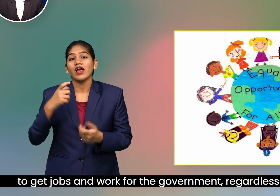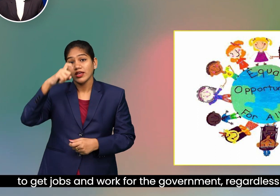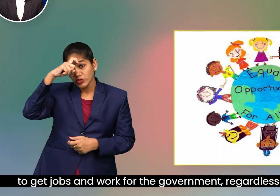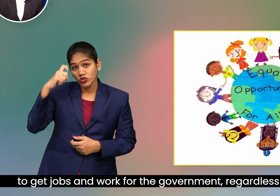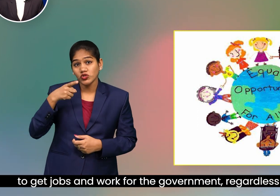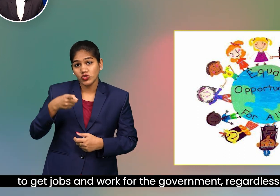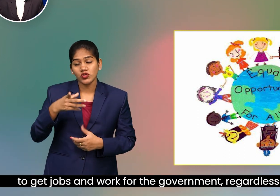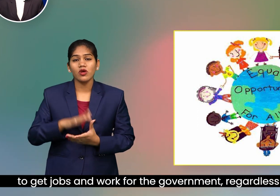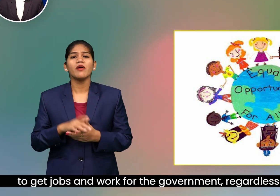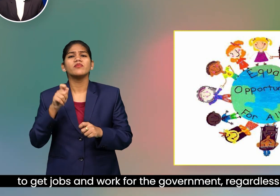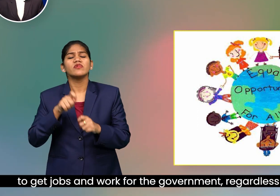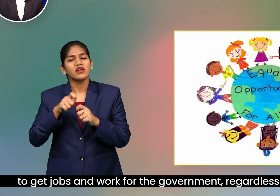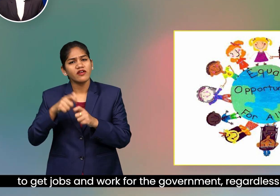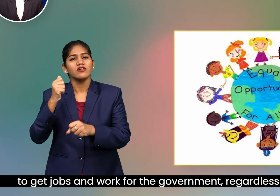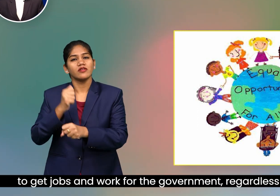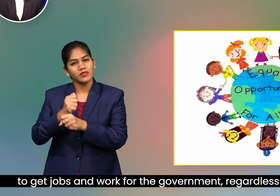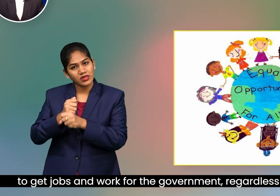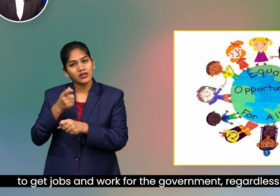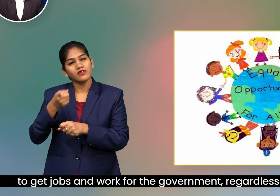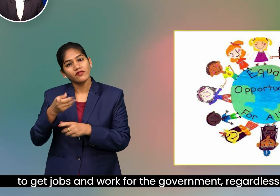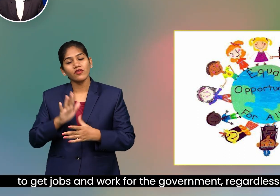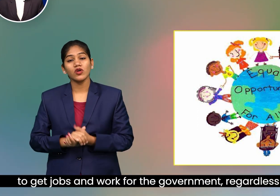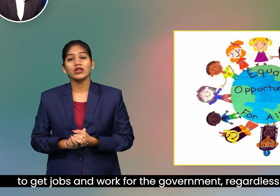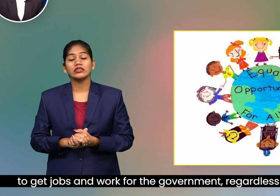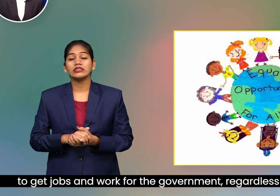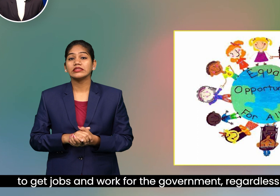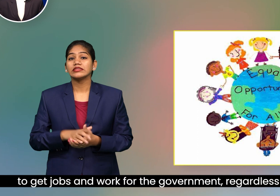for the government, regardless of their background.